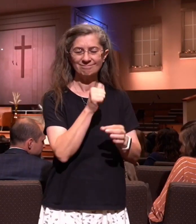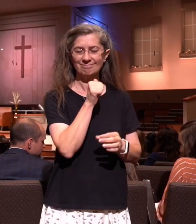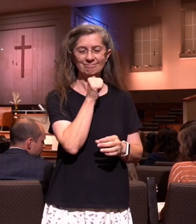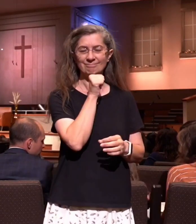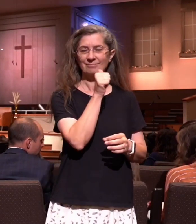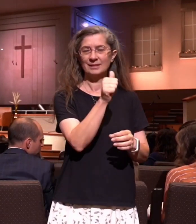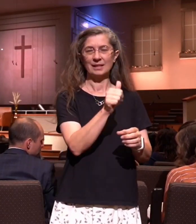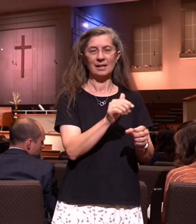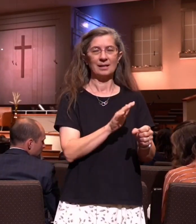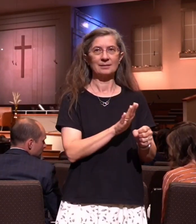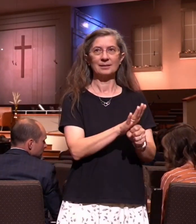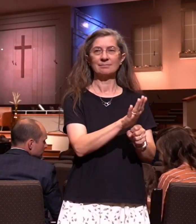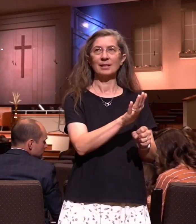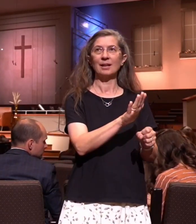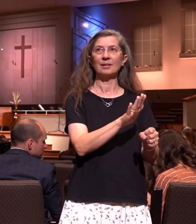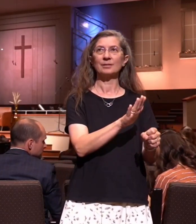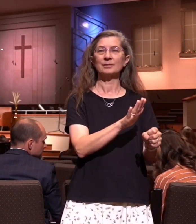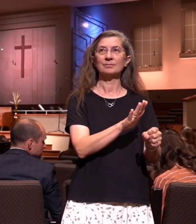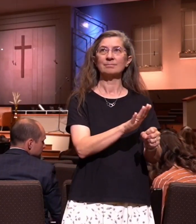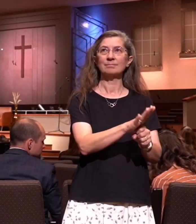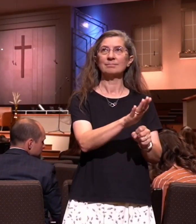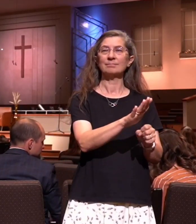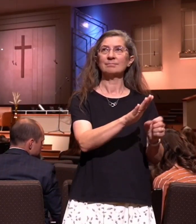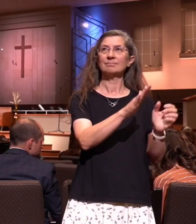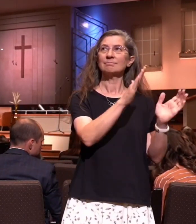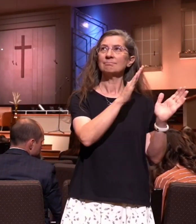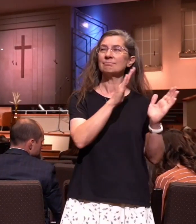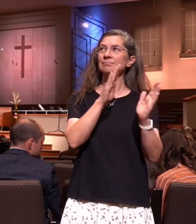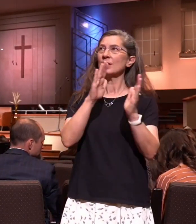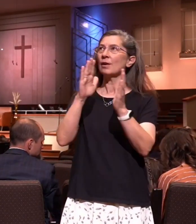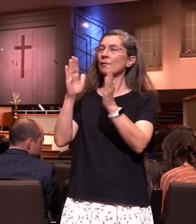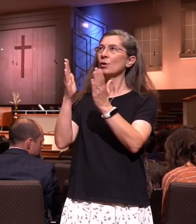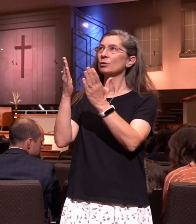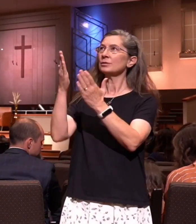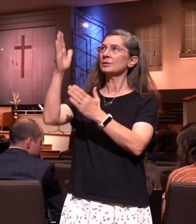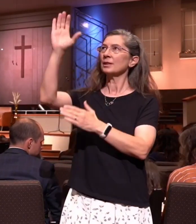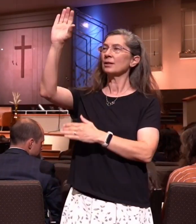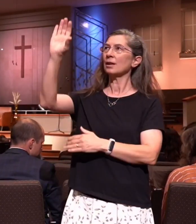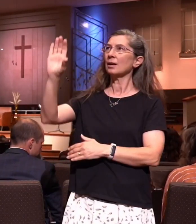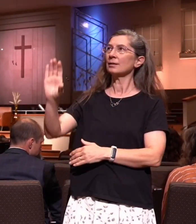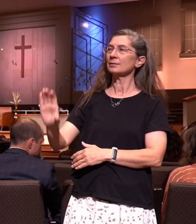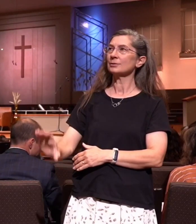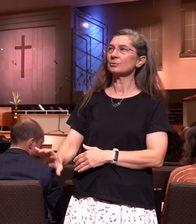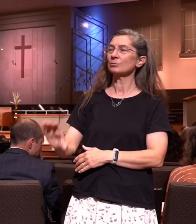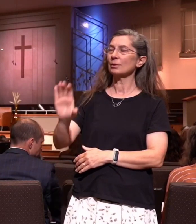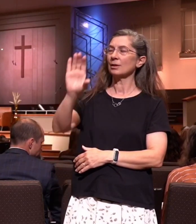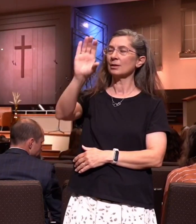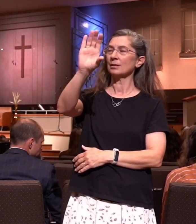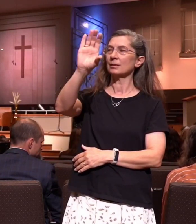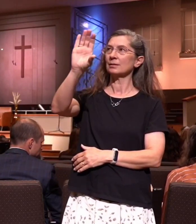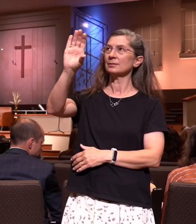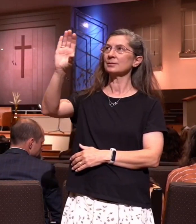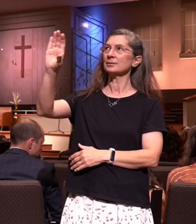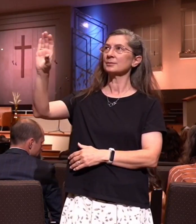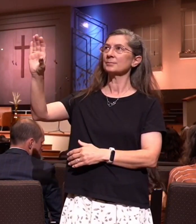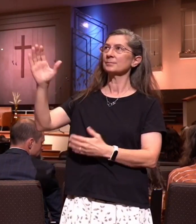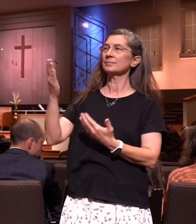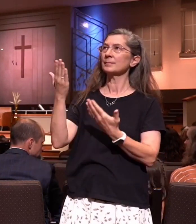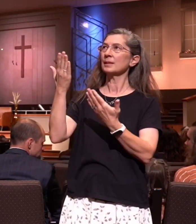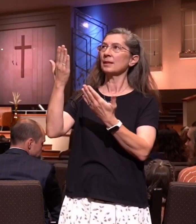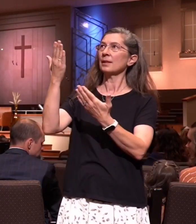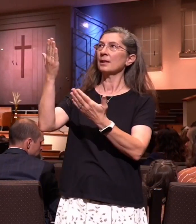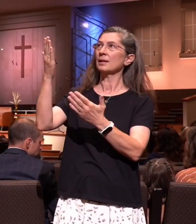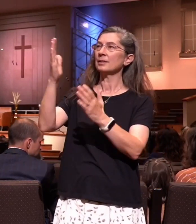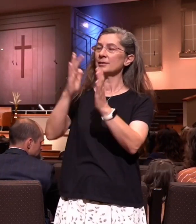what one old rugged tree said best, for nailed to